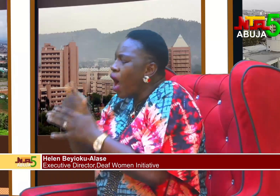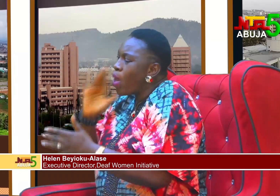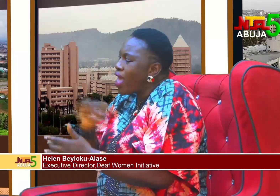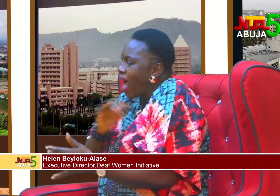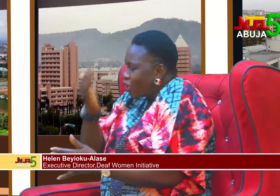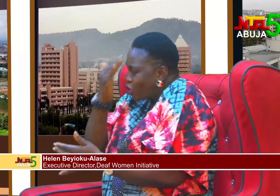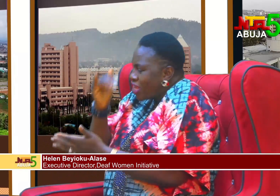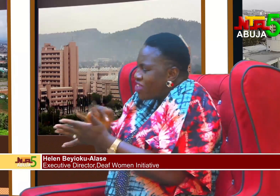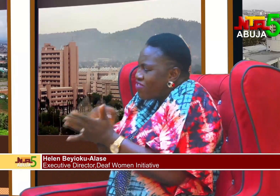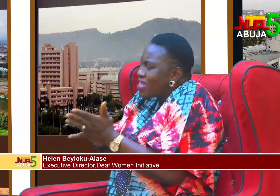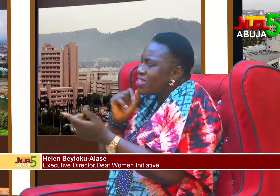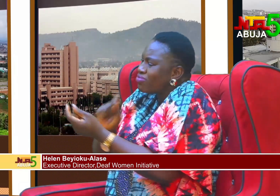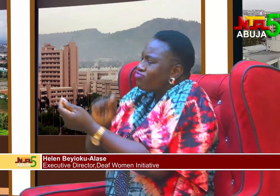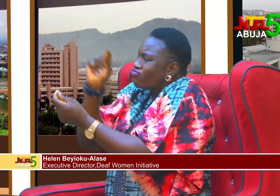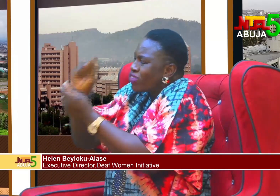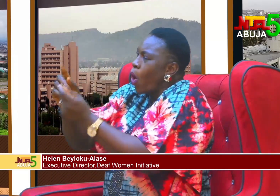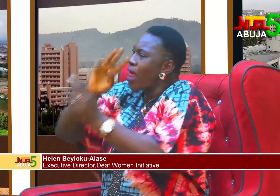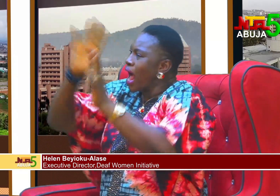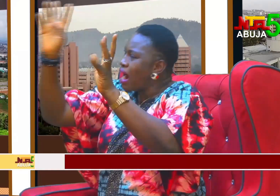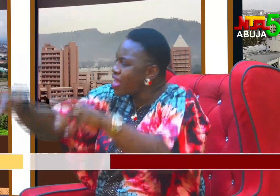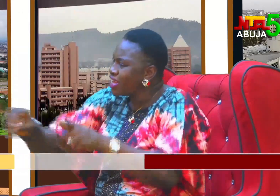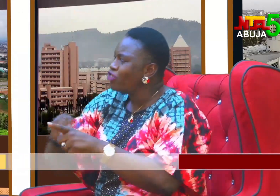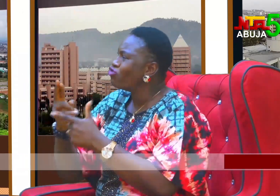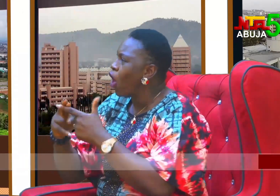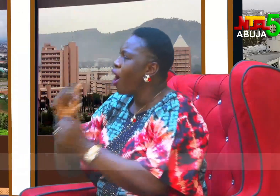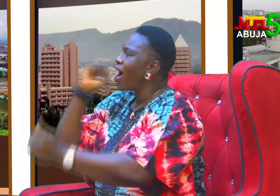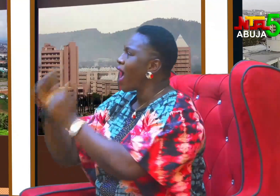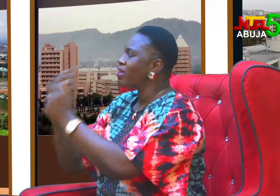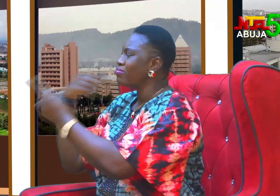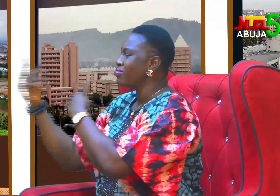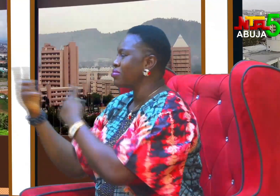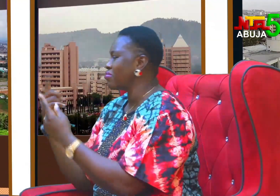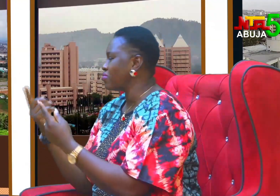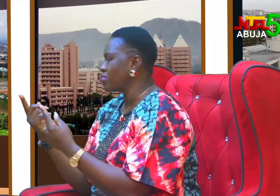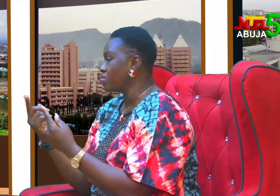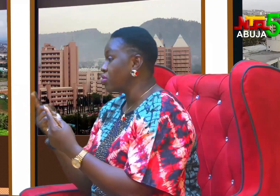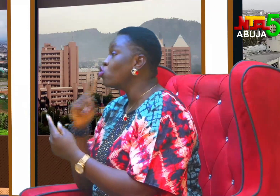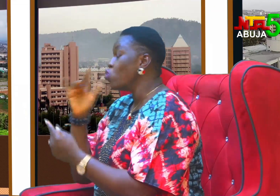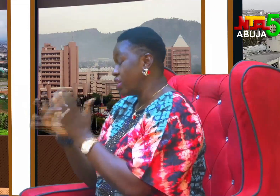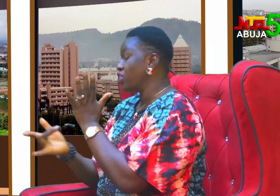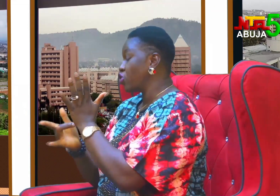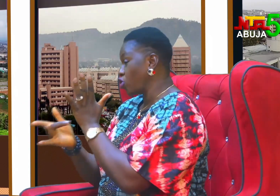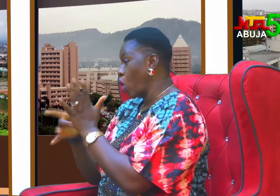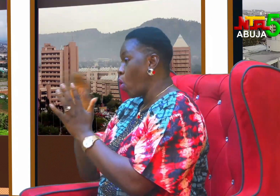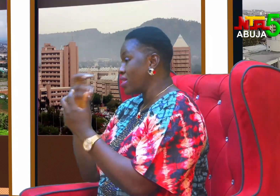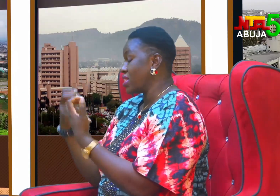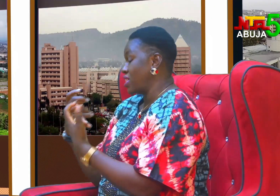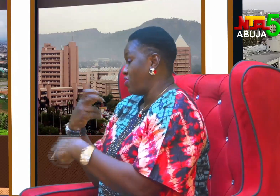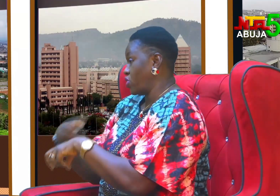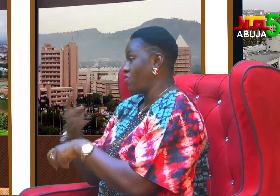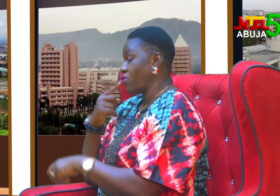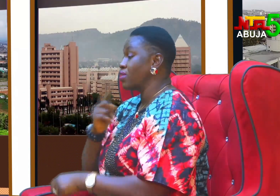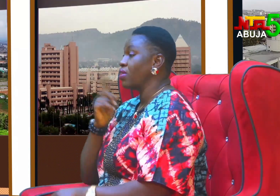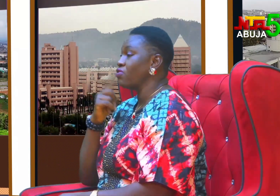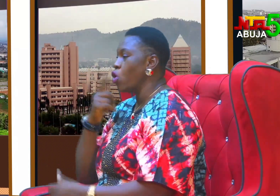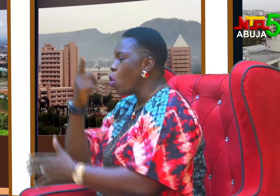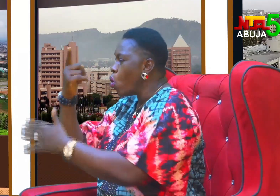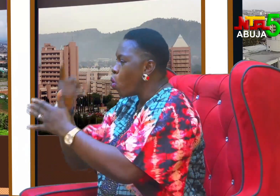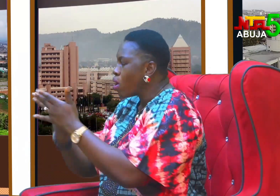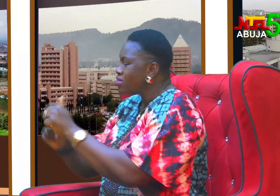or something. That's just what the hearing aids or the cochlear implant, you know, does not necessarily to, you know, cure deafness. So we